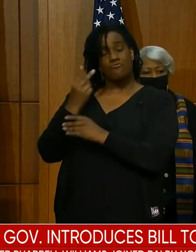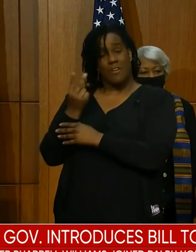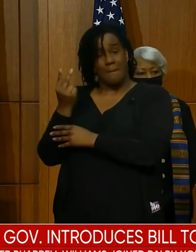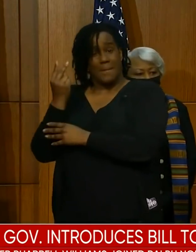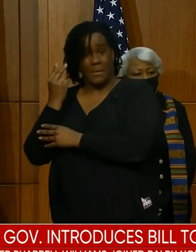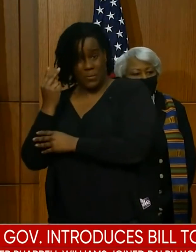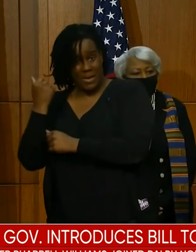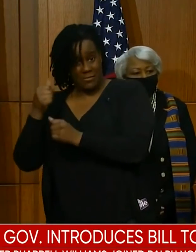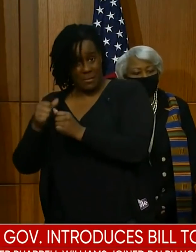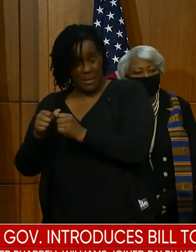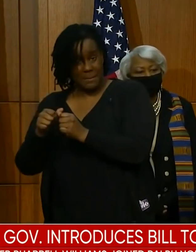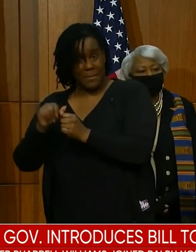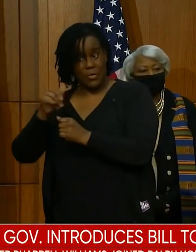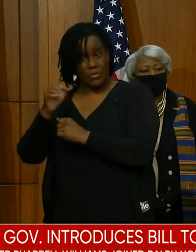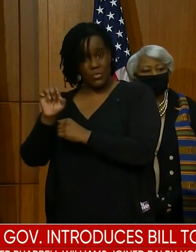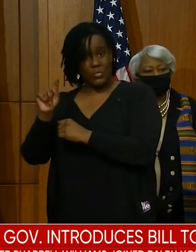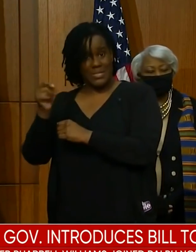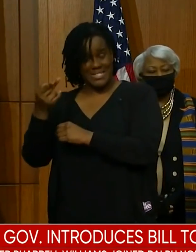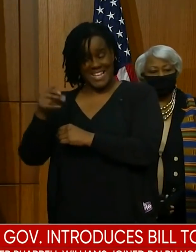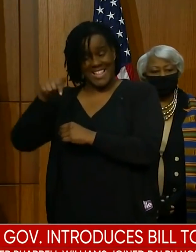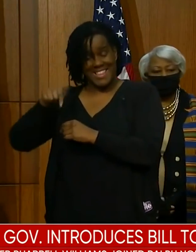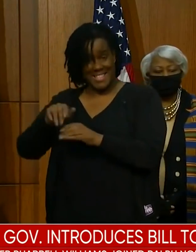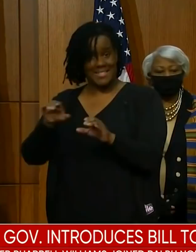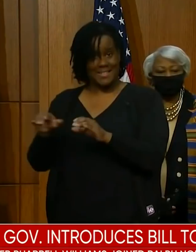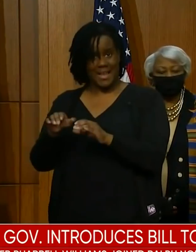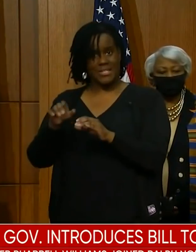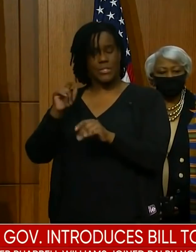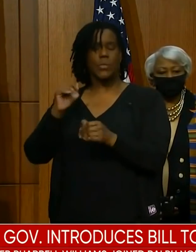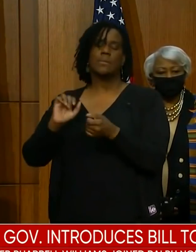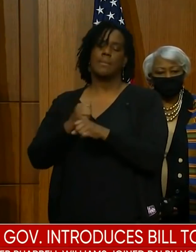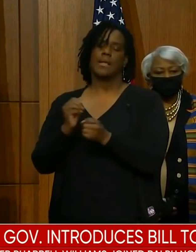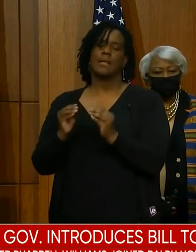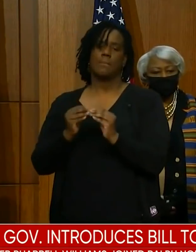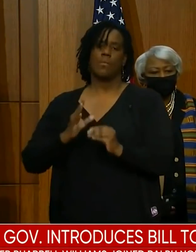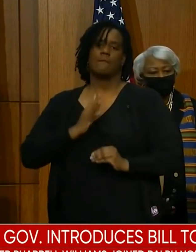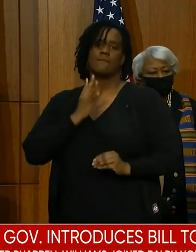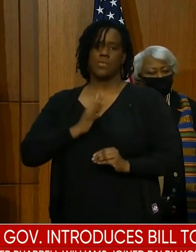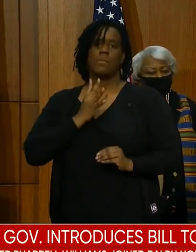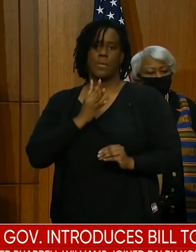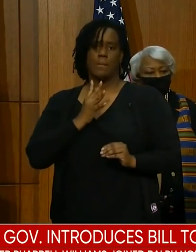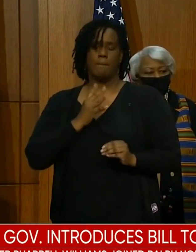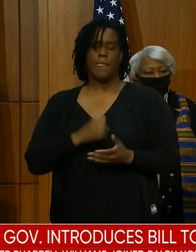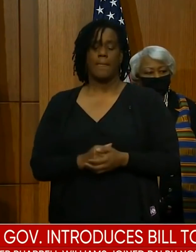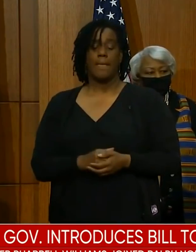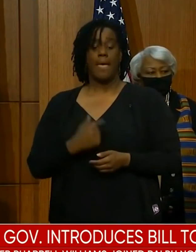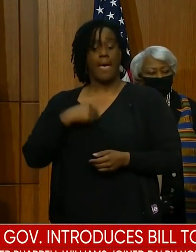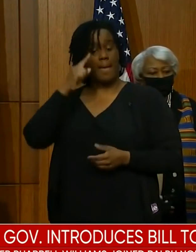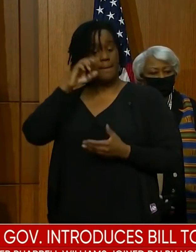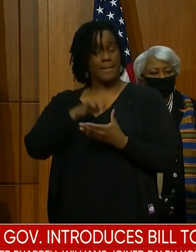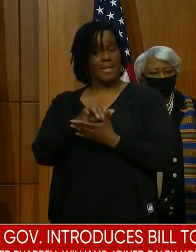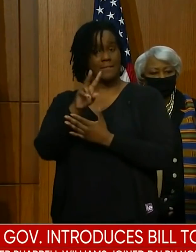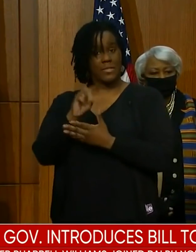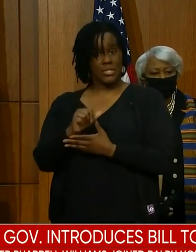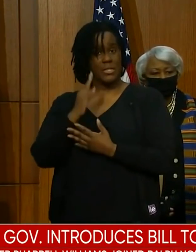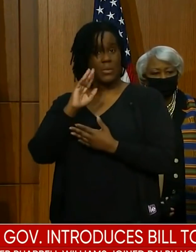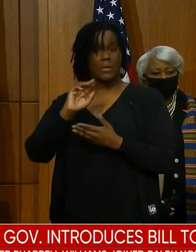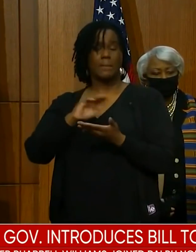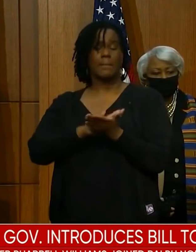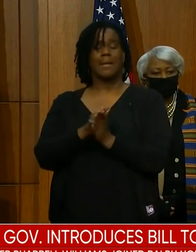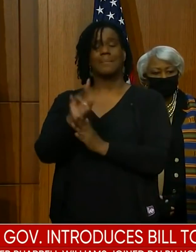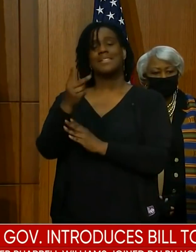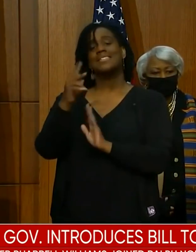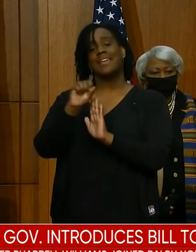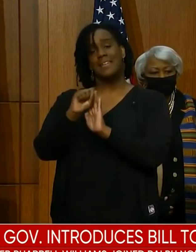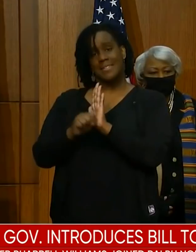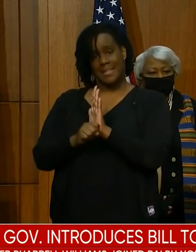2 months after the end of the Civil War. Pharrell said the moment was an opportunity for Virginia to lead by example and truly embrace